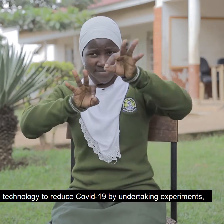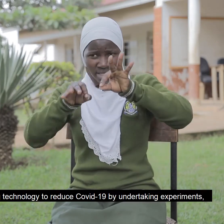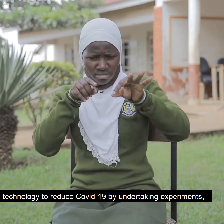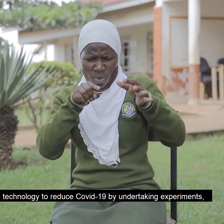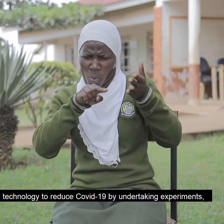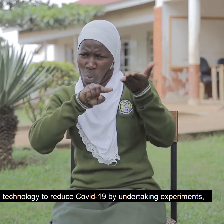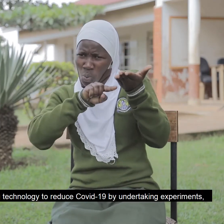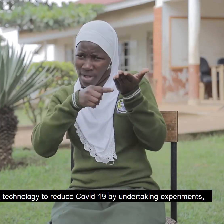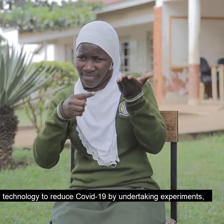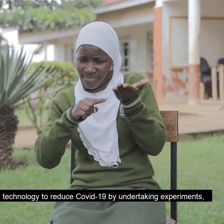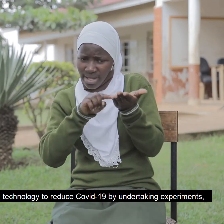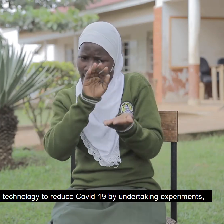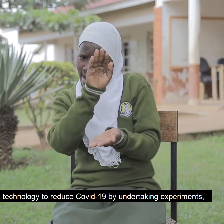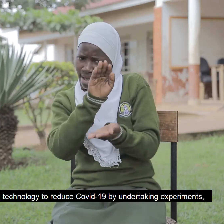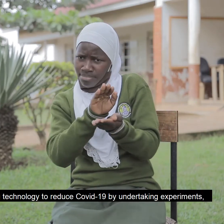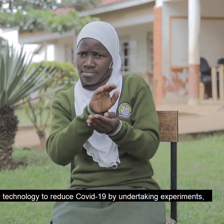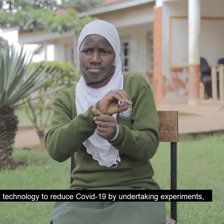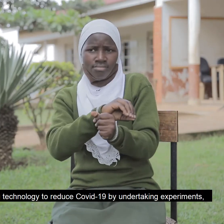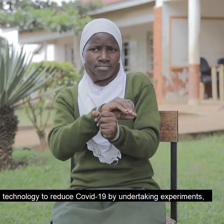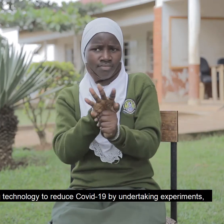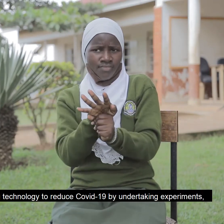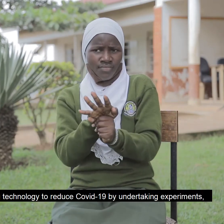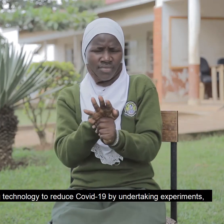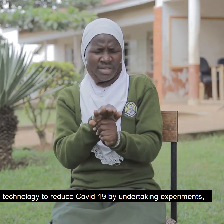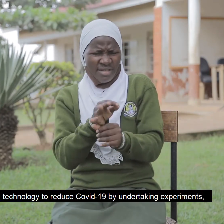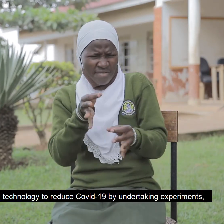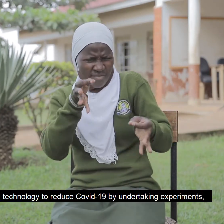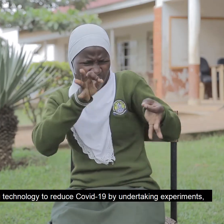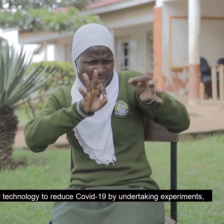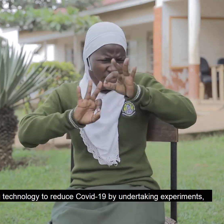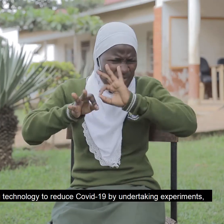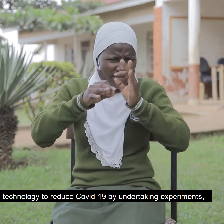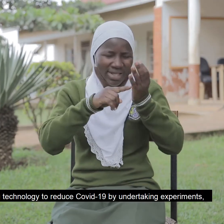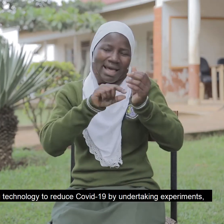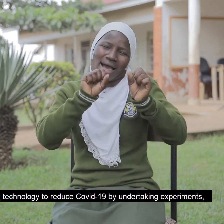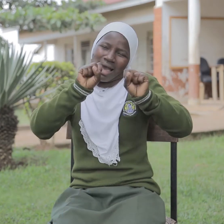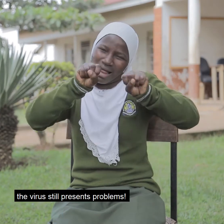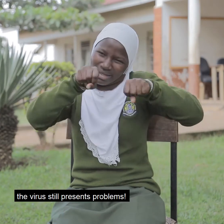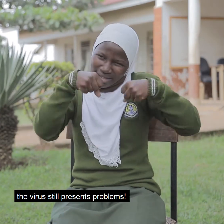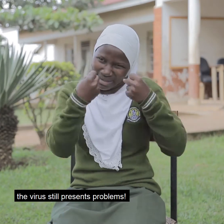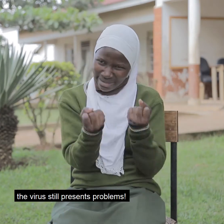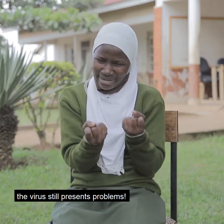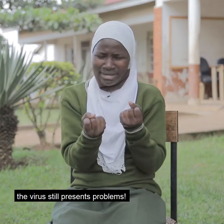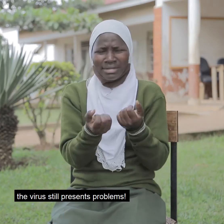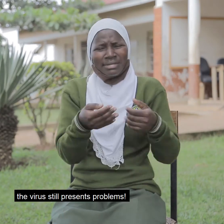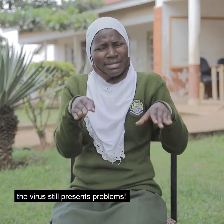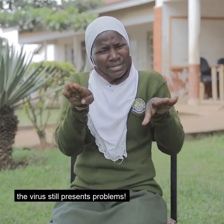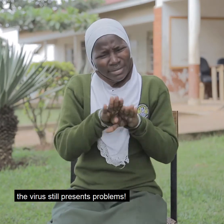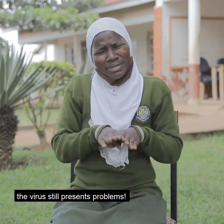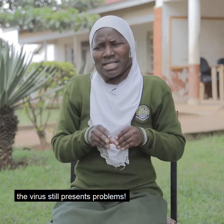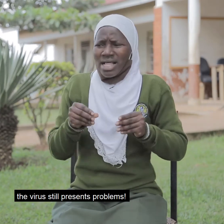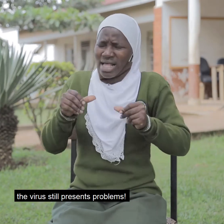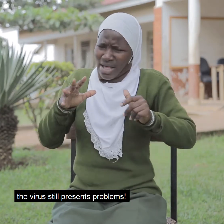Scientists are using technology to fight COVID-19 by undertaking experiments. But the virus still presents